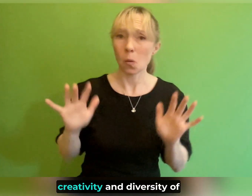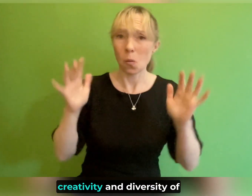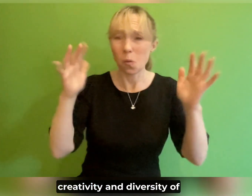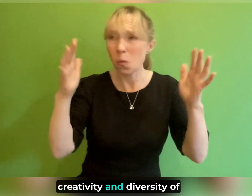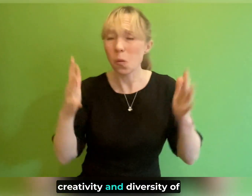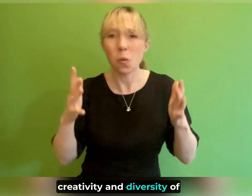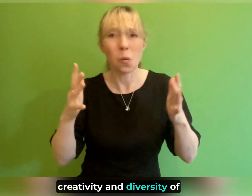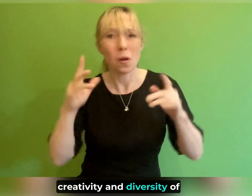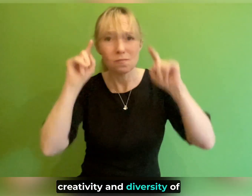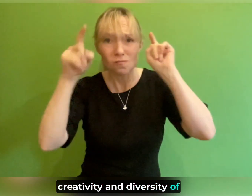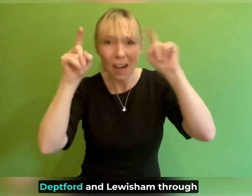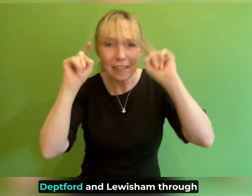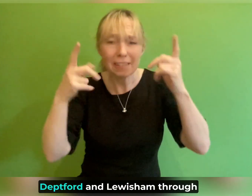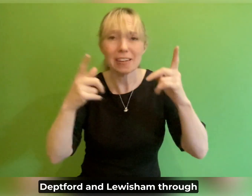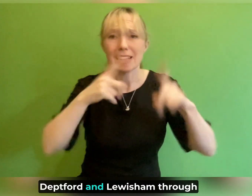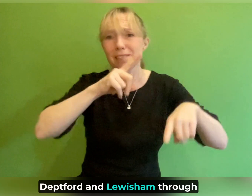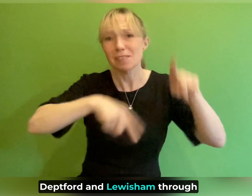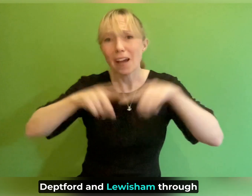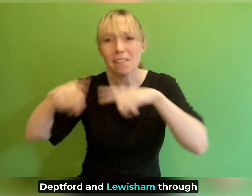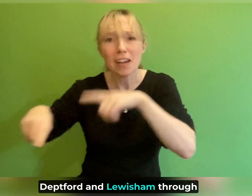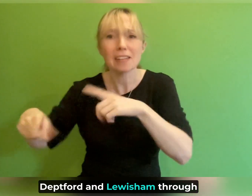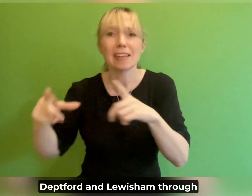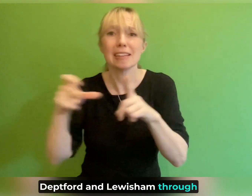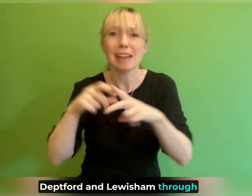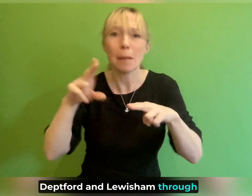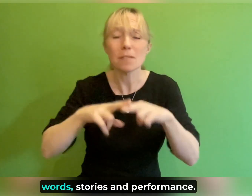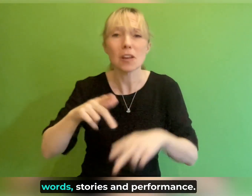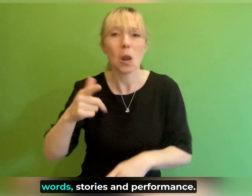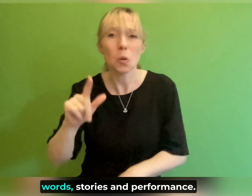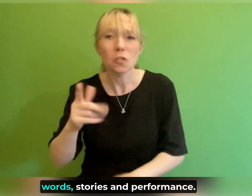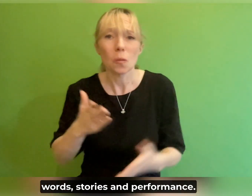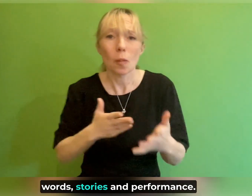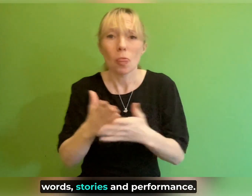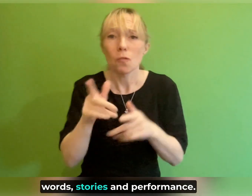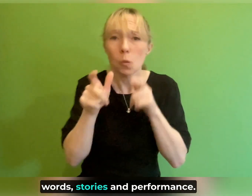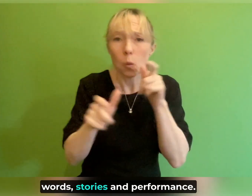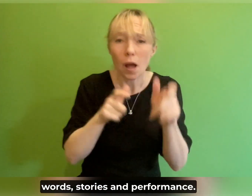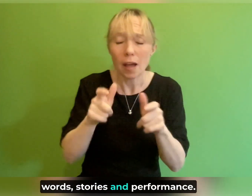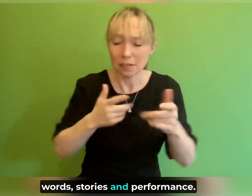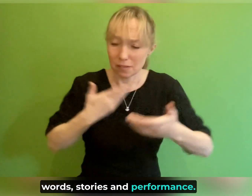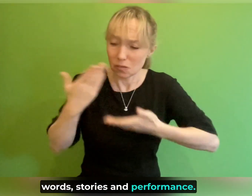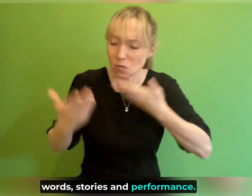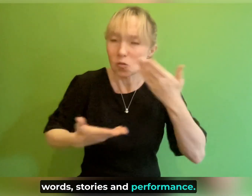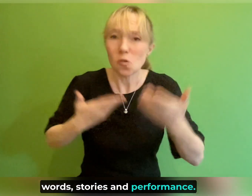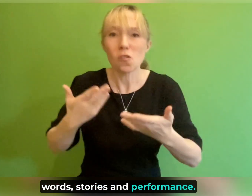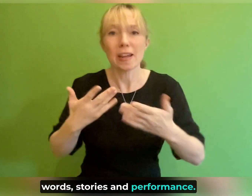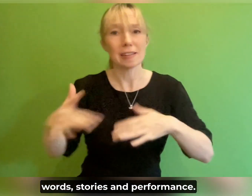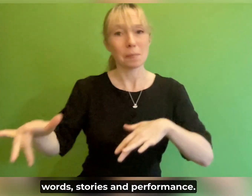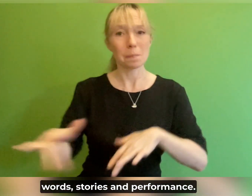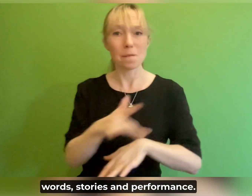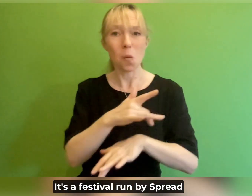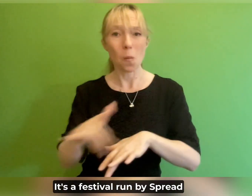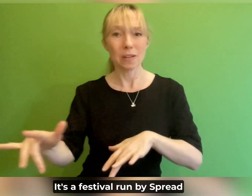creativity and diversity of Deptford and Lewisham through words, stories and performance.